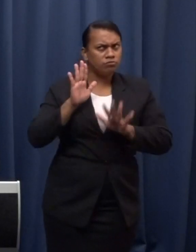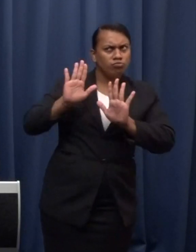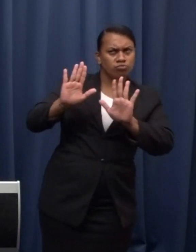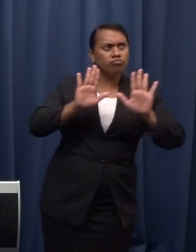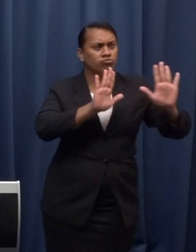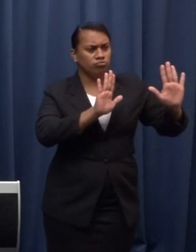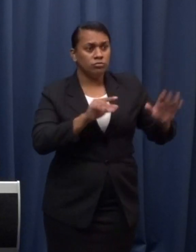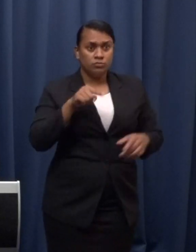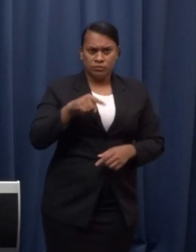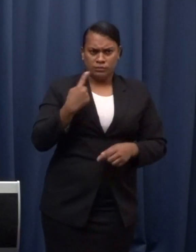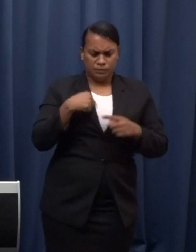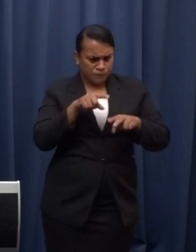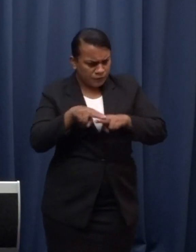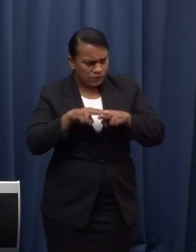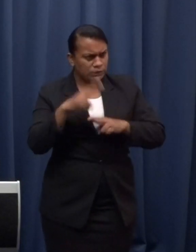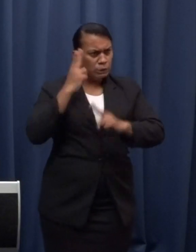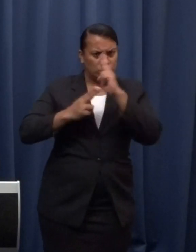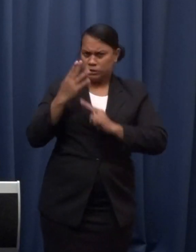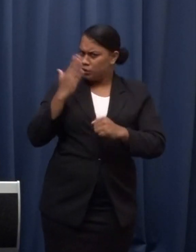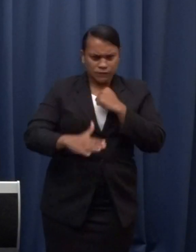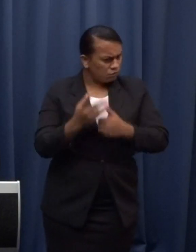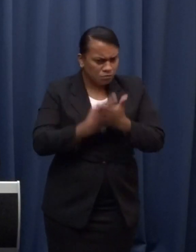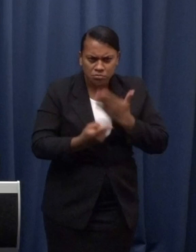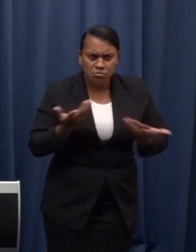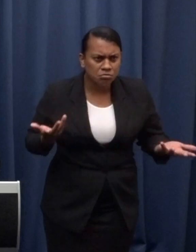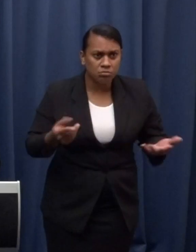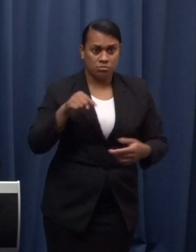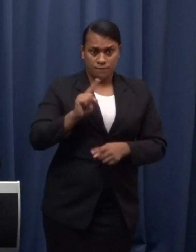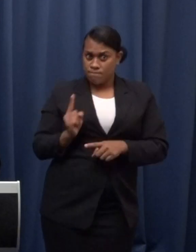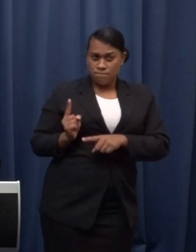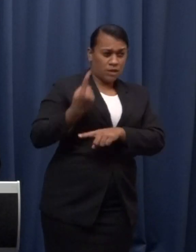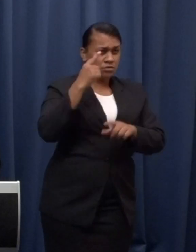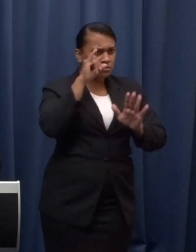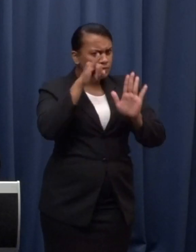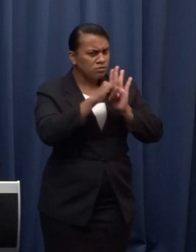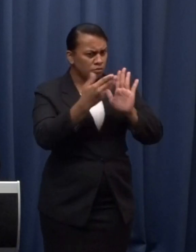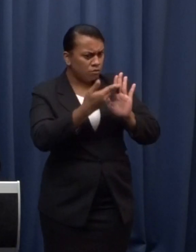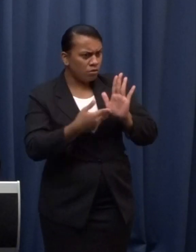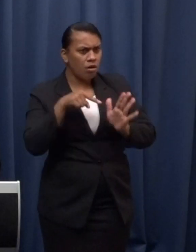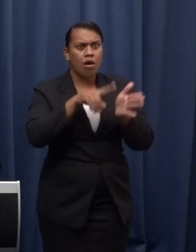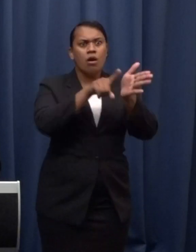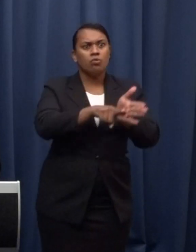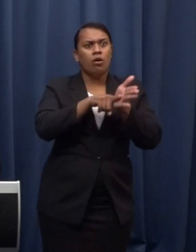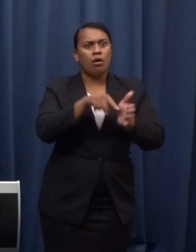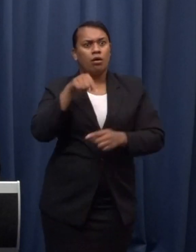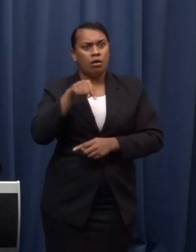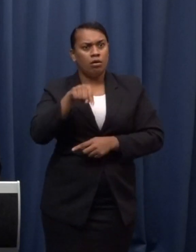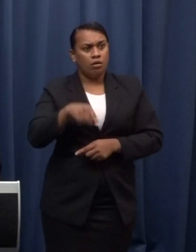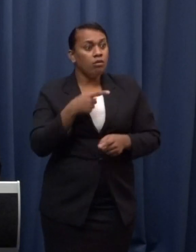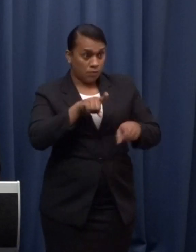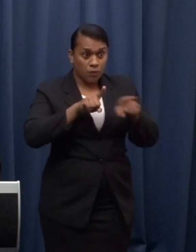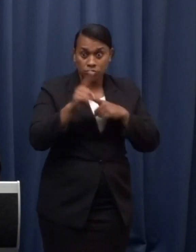Fijian history. The first case is identified in Lautoka, and that is where the most stringent local travel